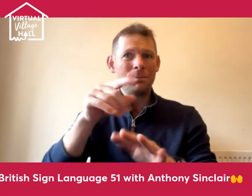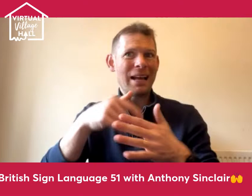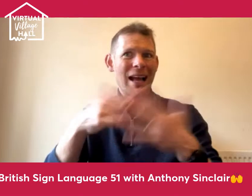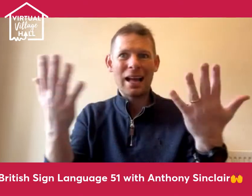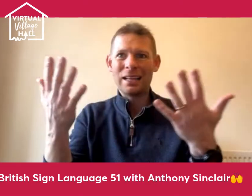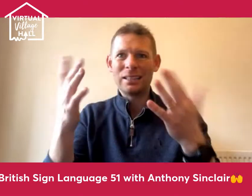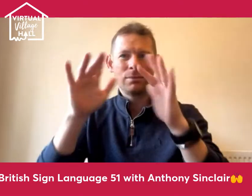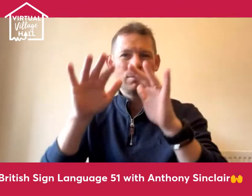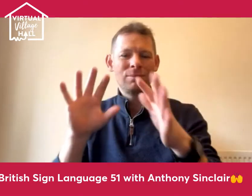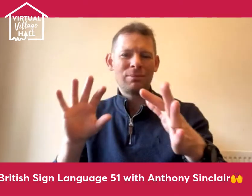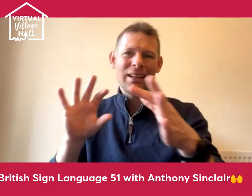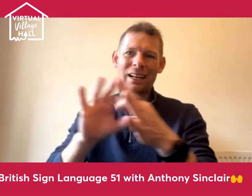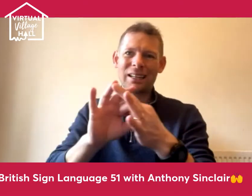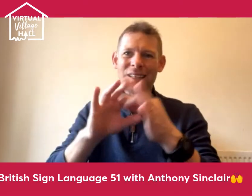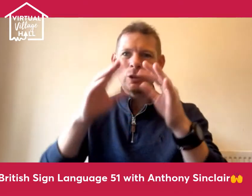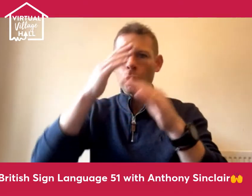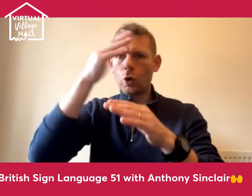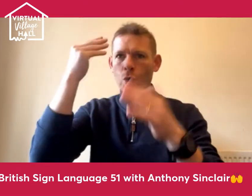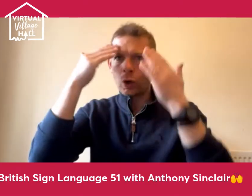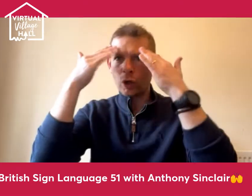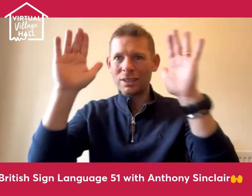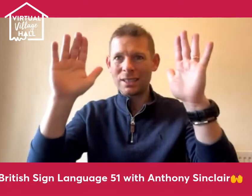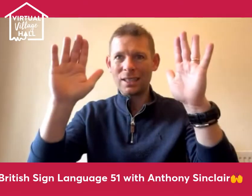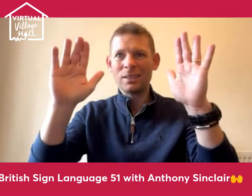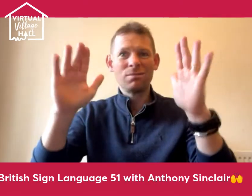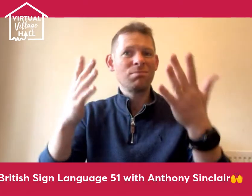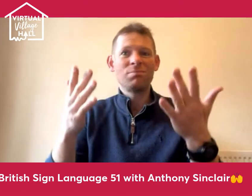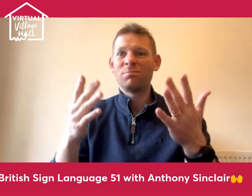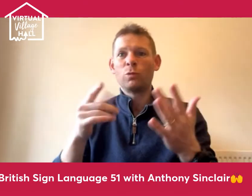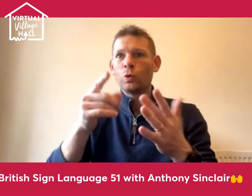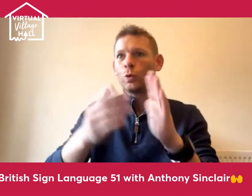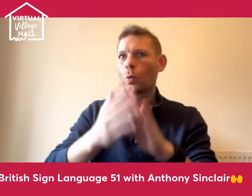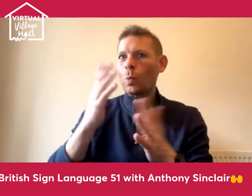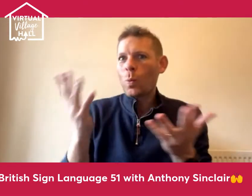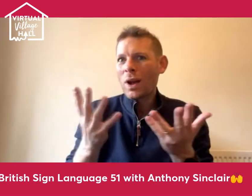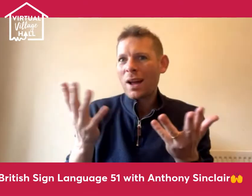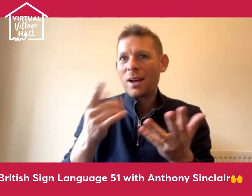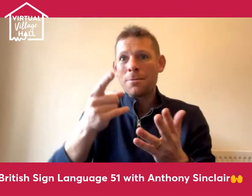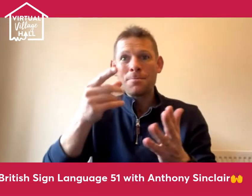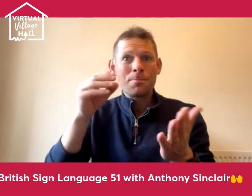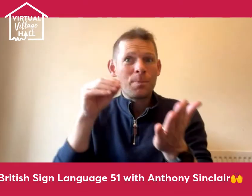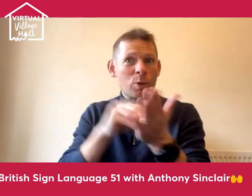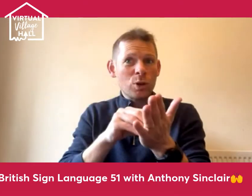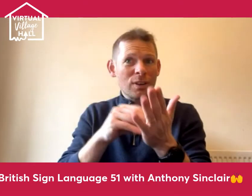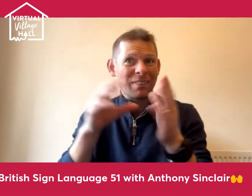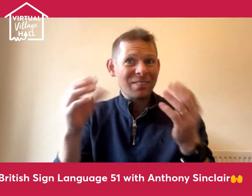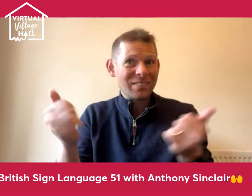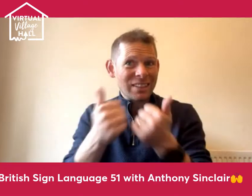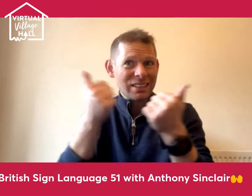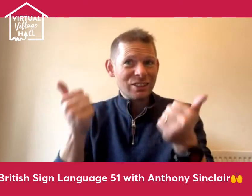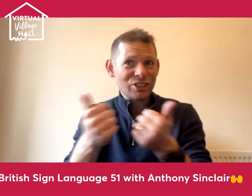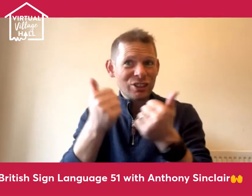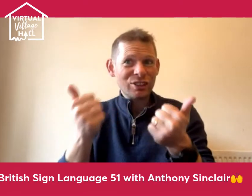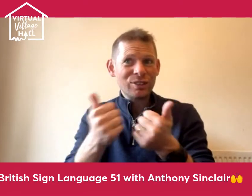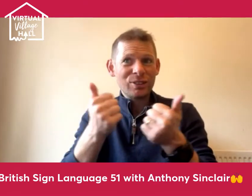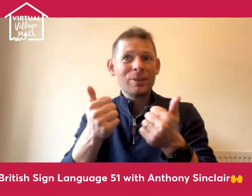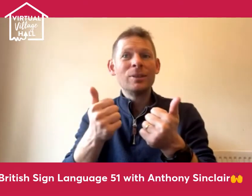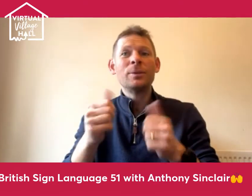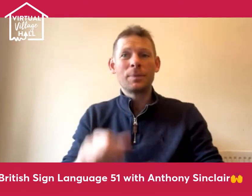Please, if there's anything else you particularly want to know about, any signs relating to holidays, somewhere you might want to go, or somewhere